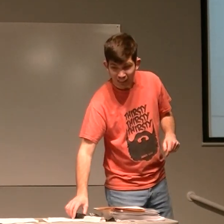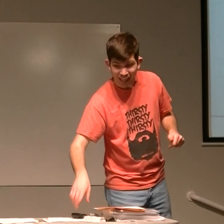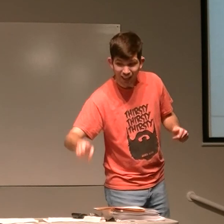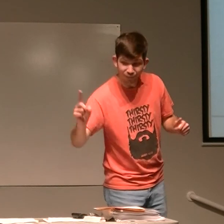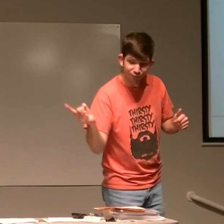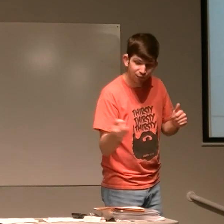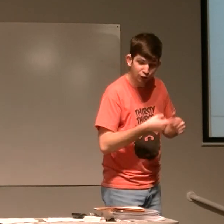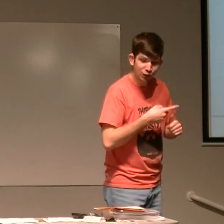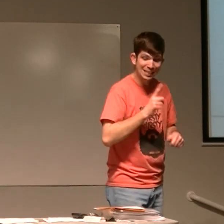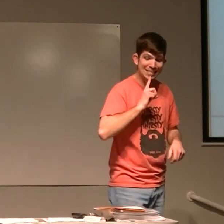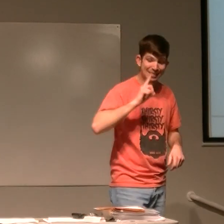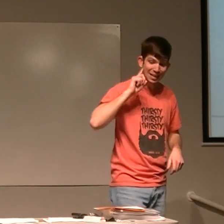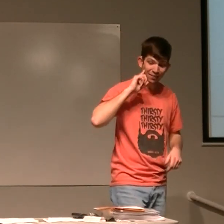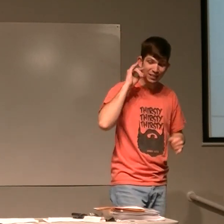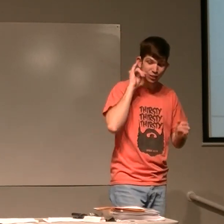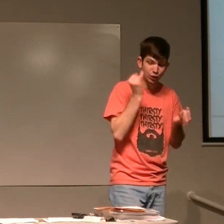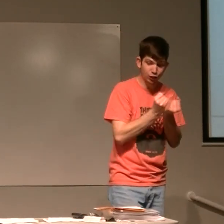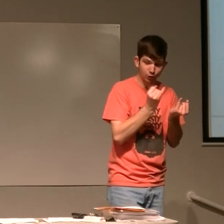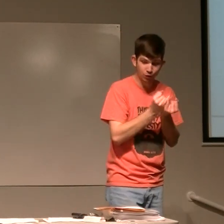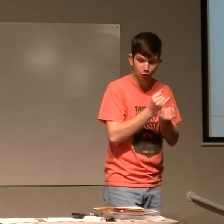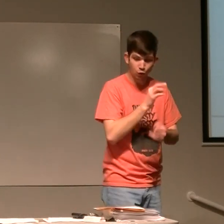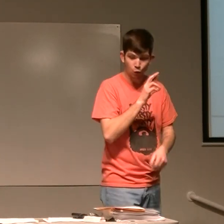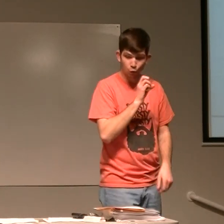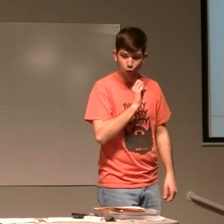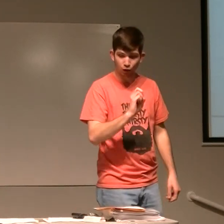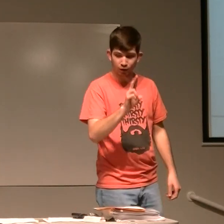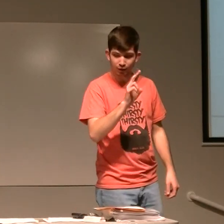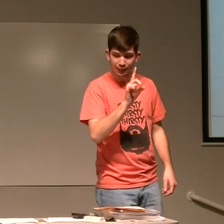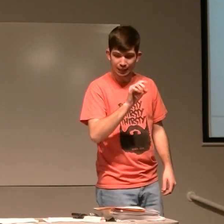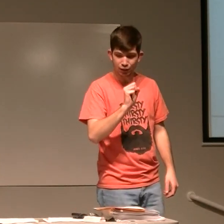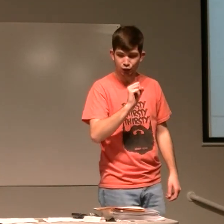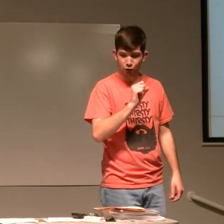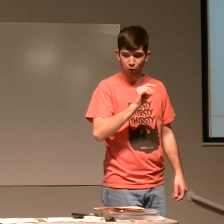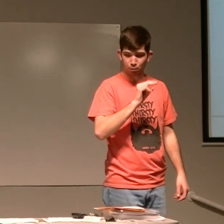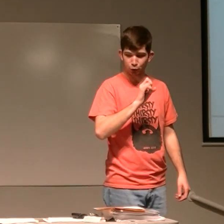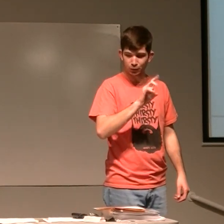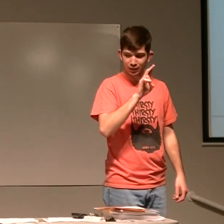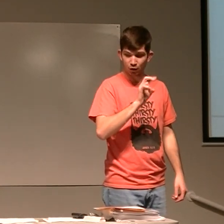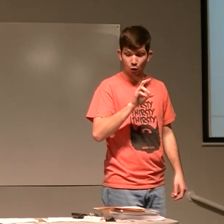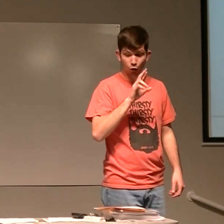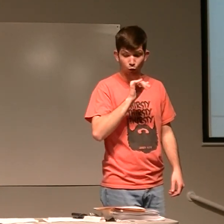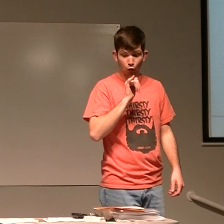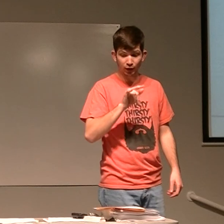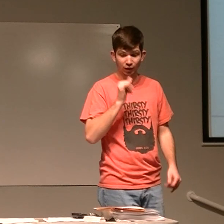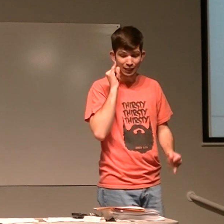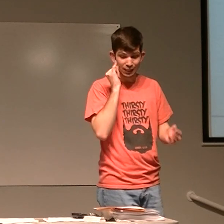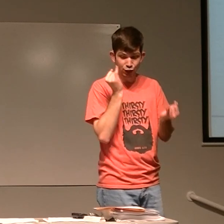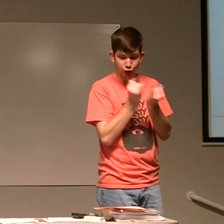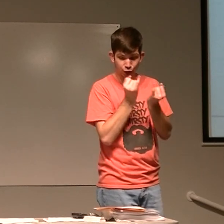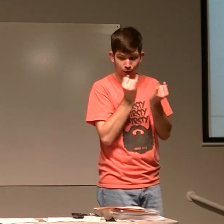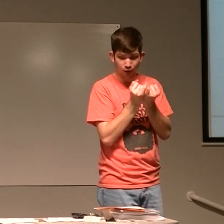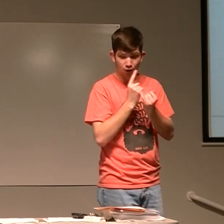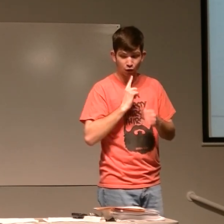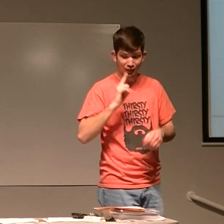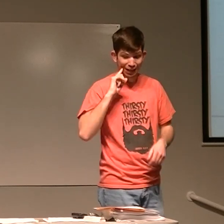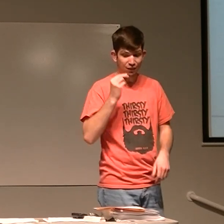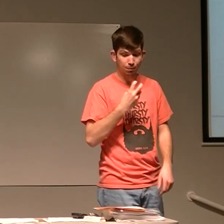And the first Deaf Institute, Rural des Sourds, or Royal Institute for the Deaf and